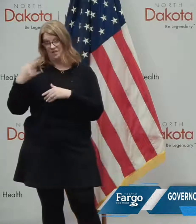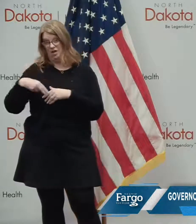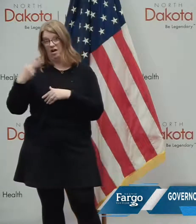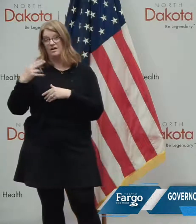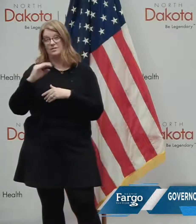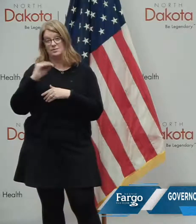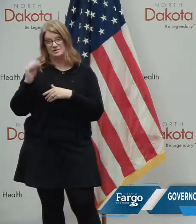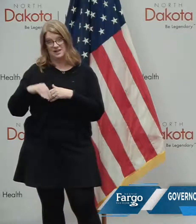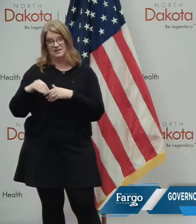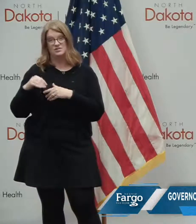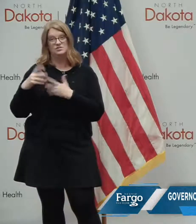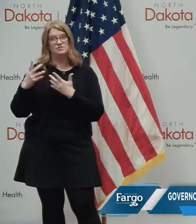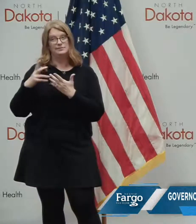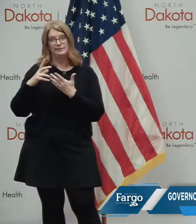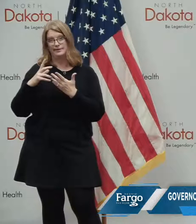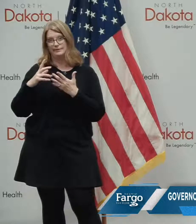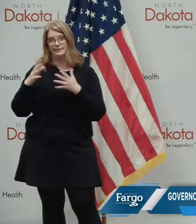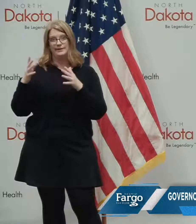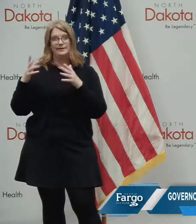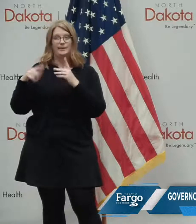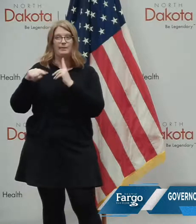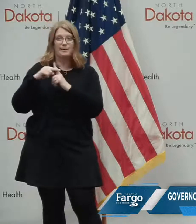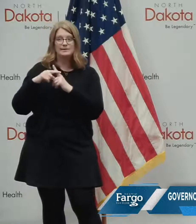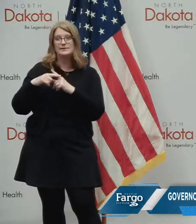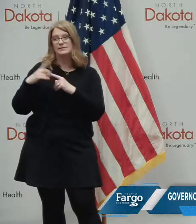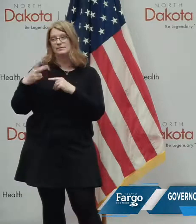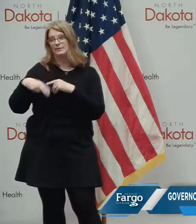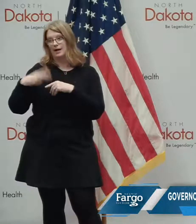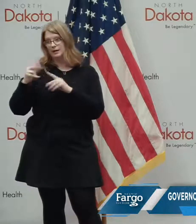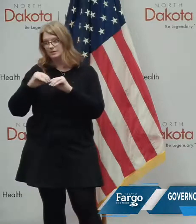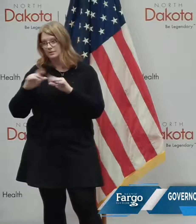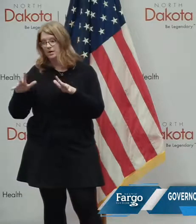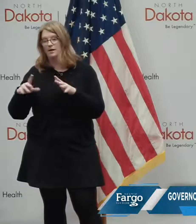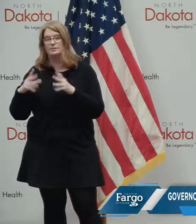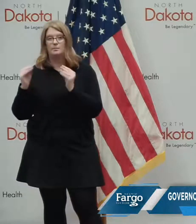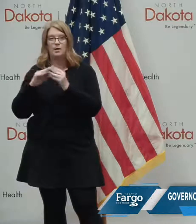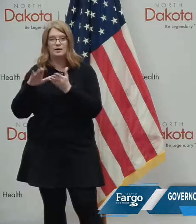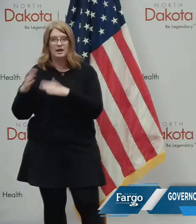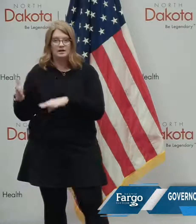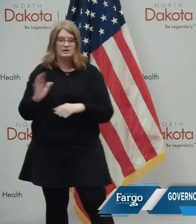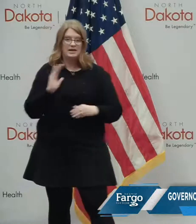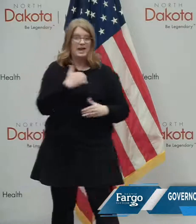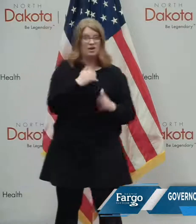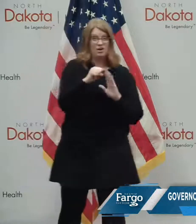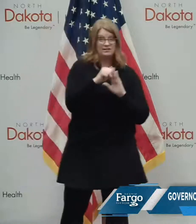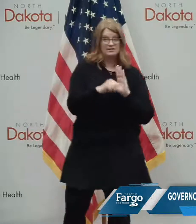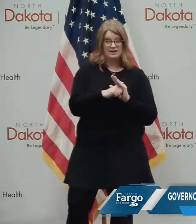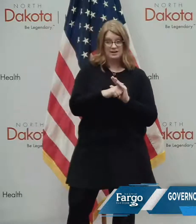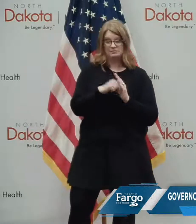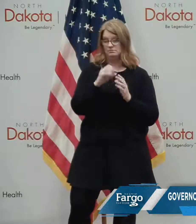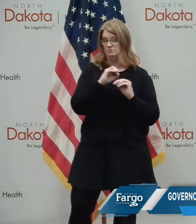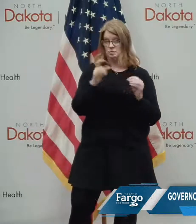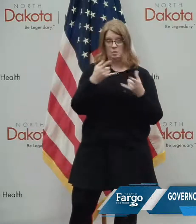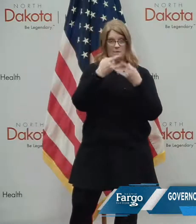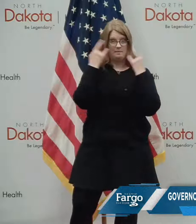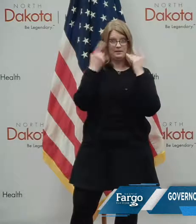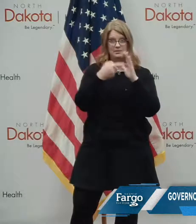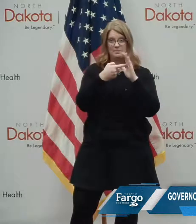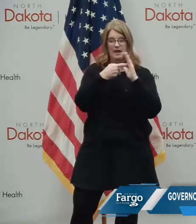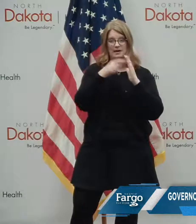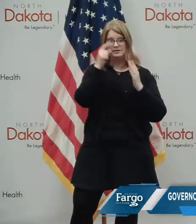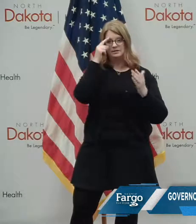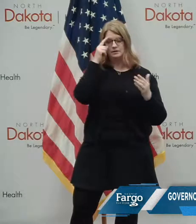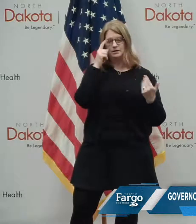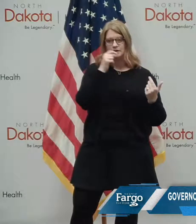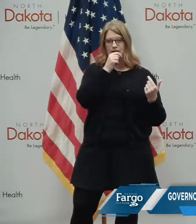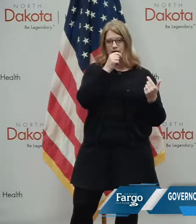got higher deaths, they've got higher spread, and then you've got, you know, states like ours that doesn't have one, and we've had even though with